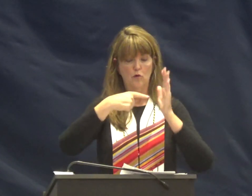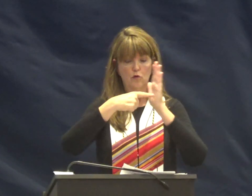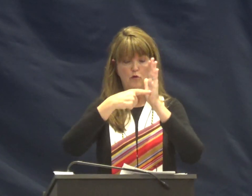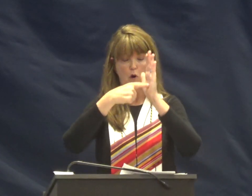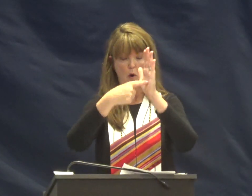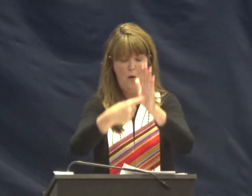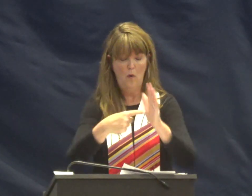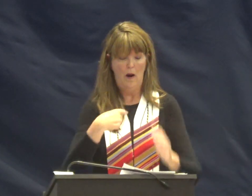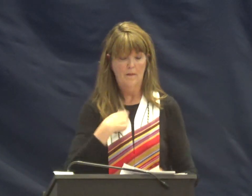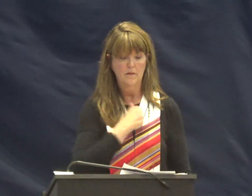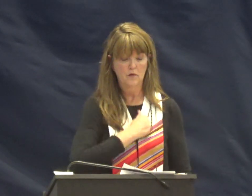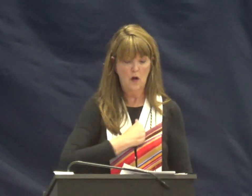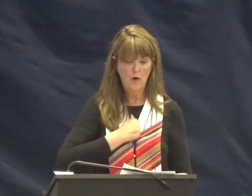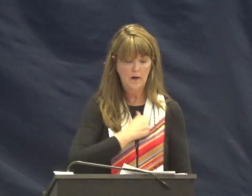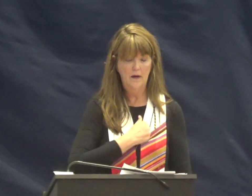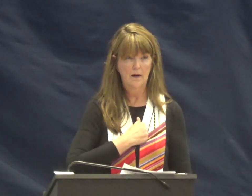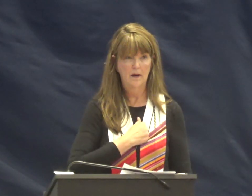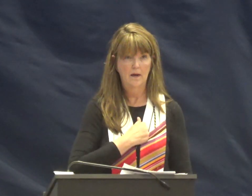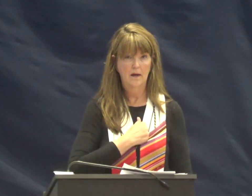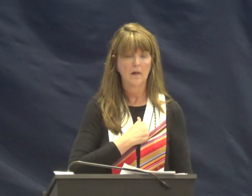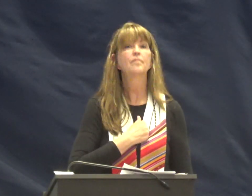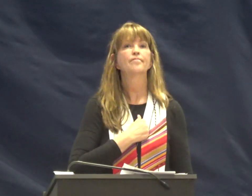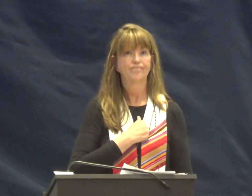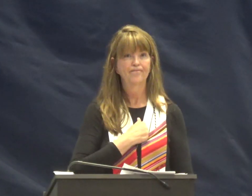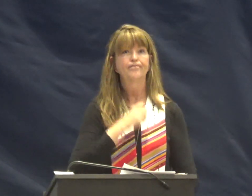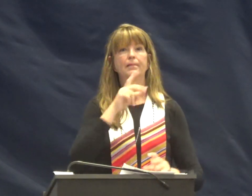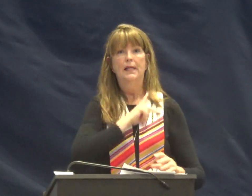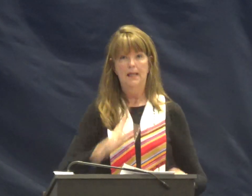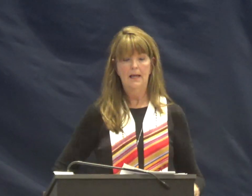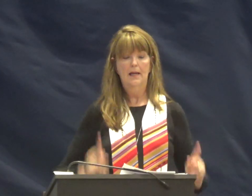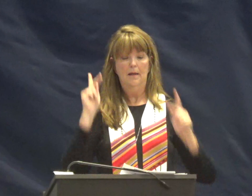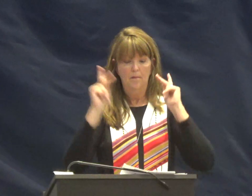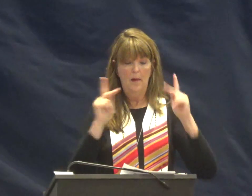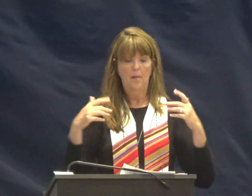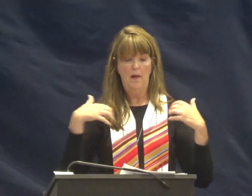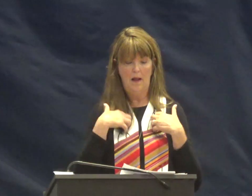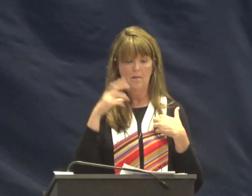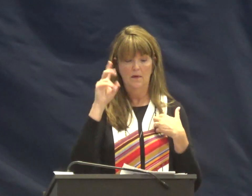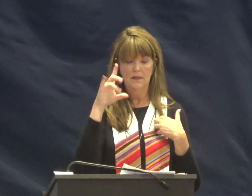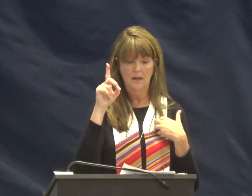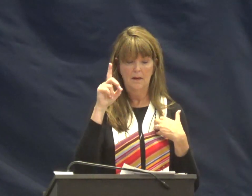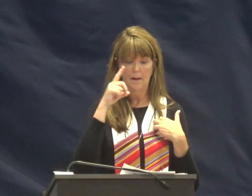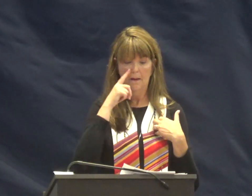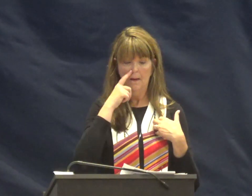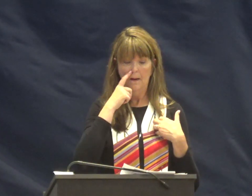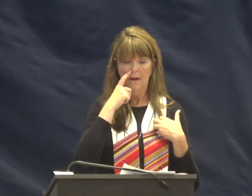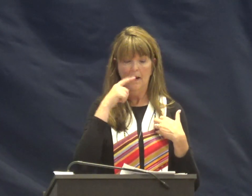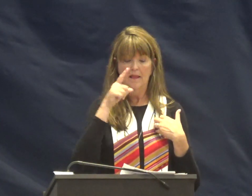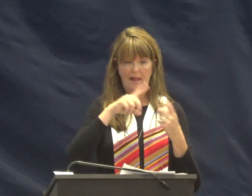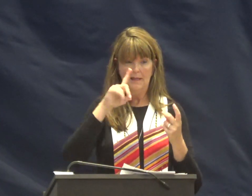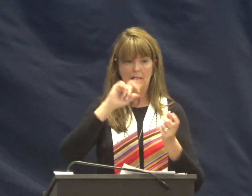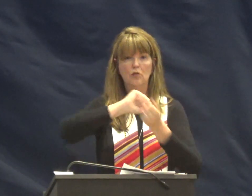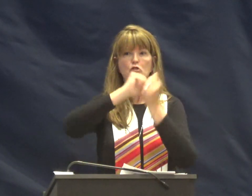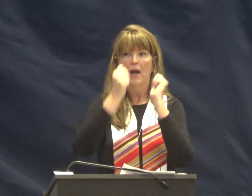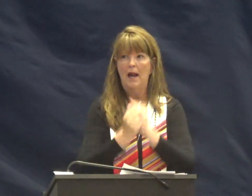days. It's an outward symbol to show that we are truly sorry. The king did